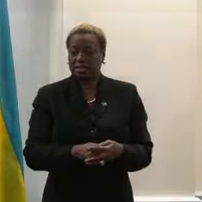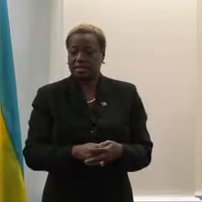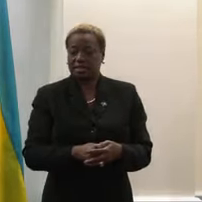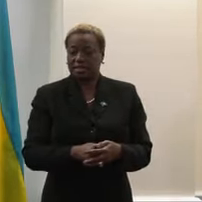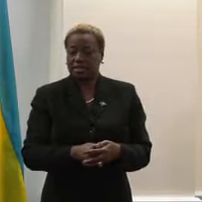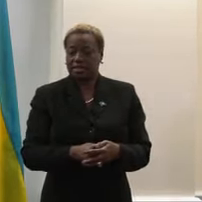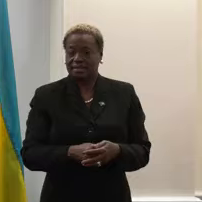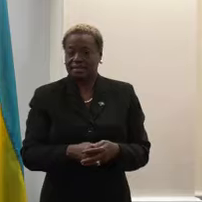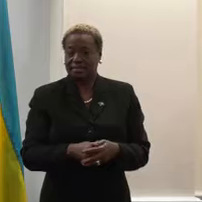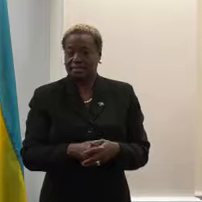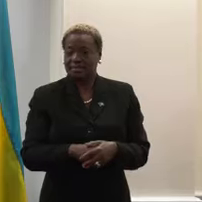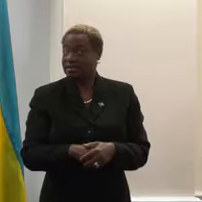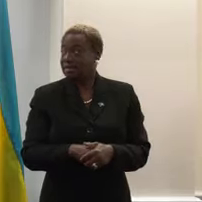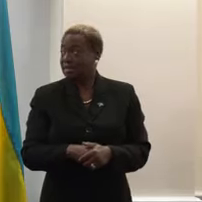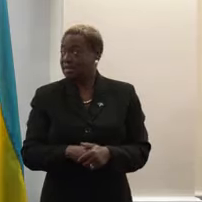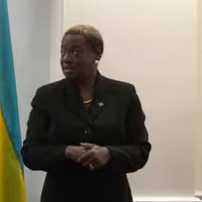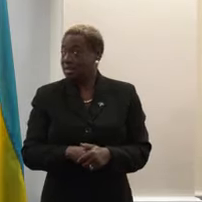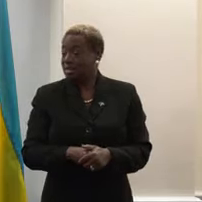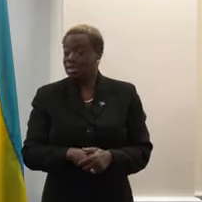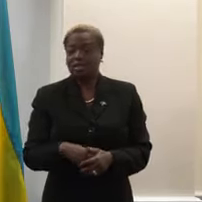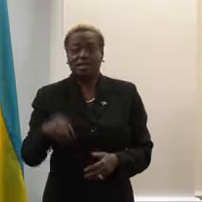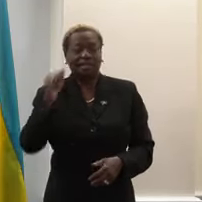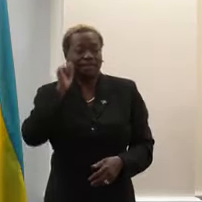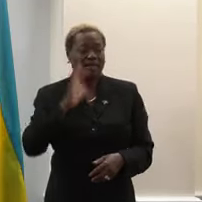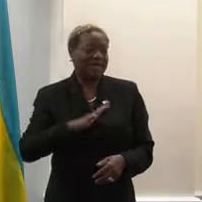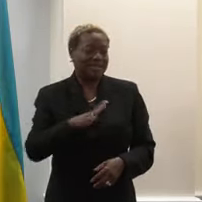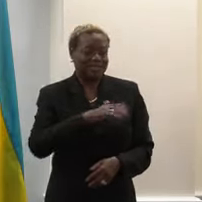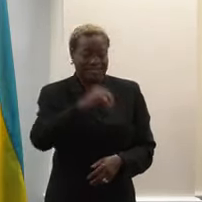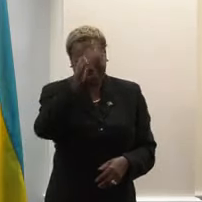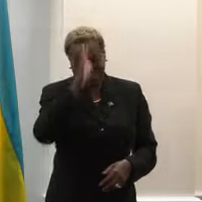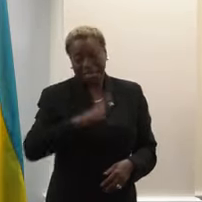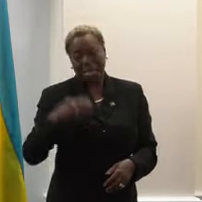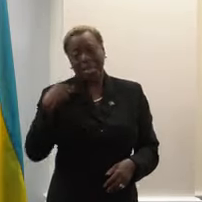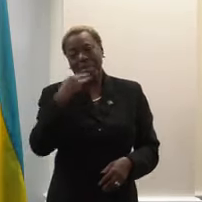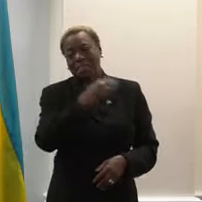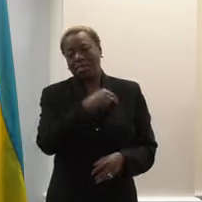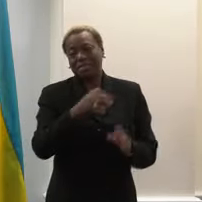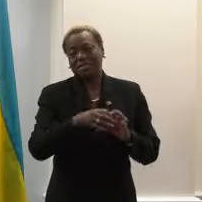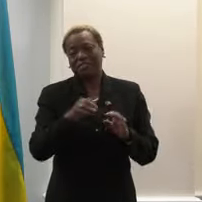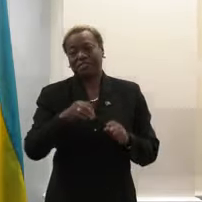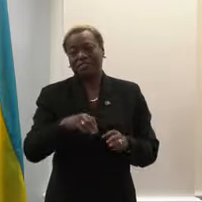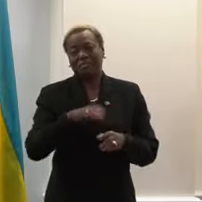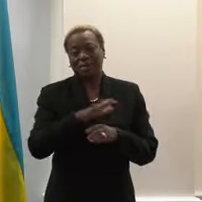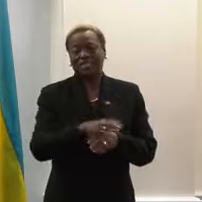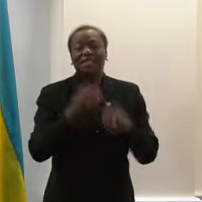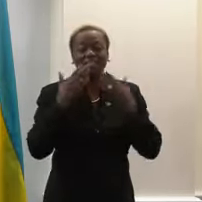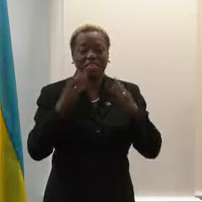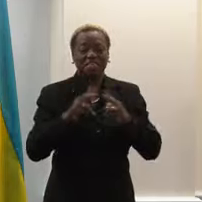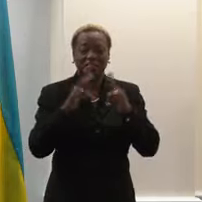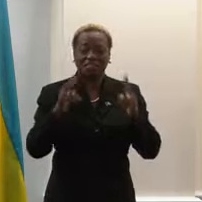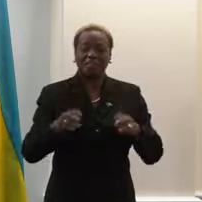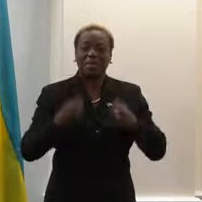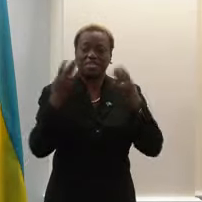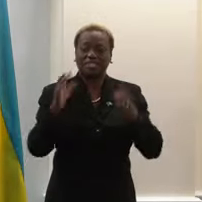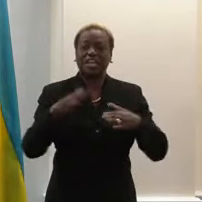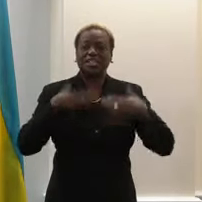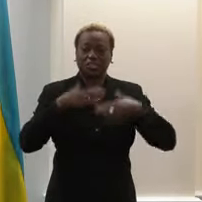No. Anyhow, ladies and gentlemen, members of the press, thank you very much. Enjoy the rest of the day.